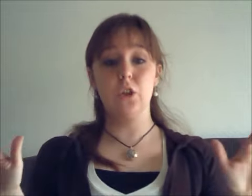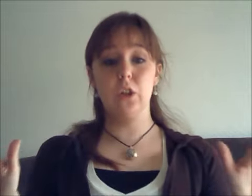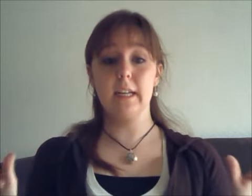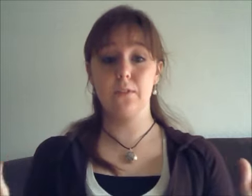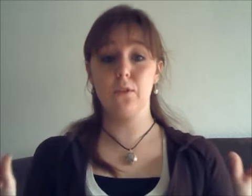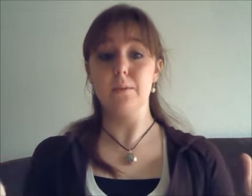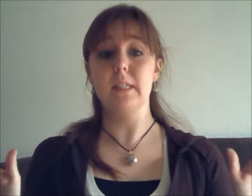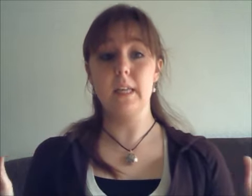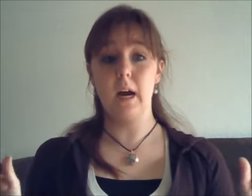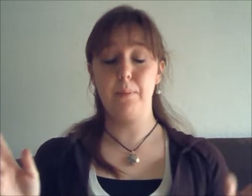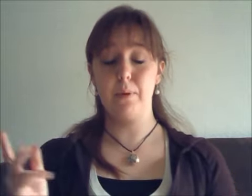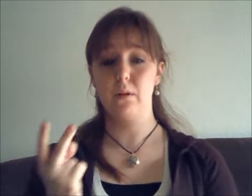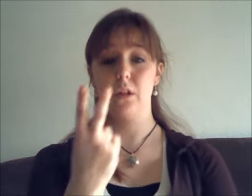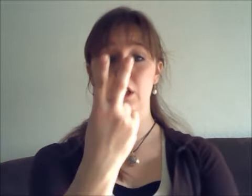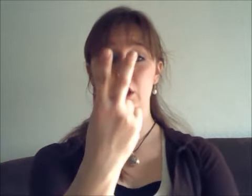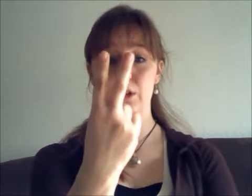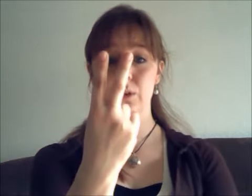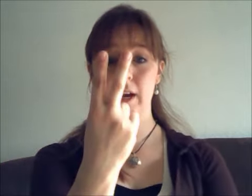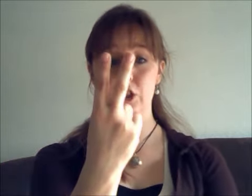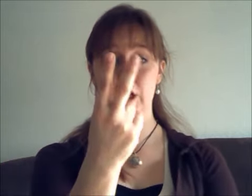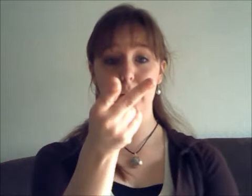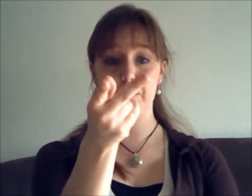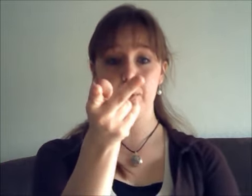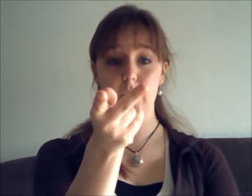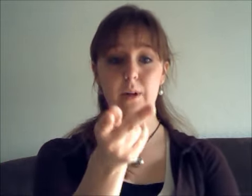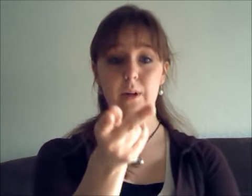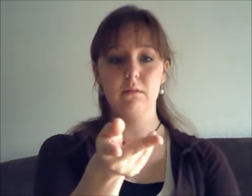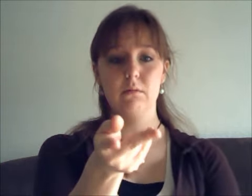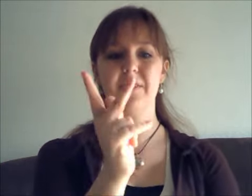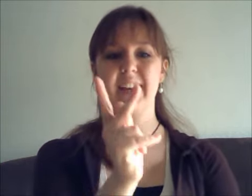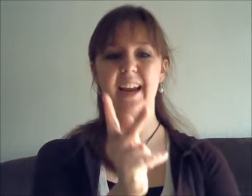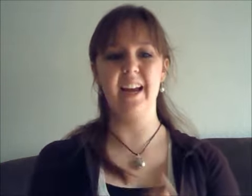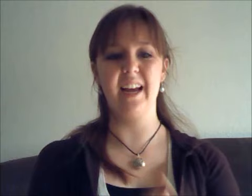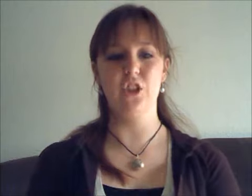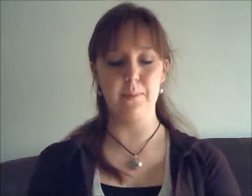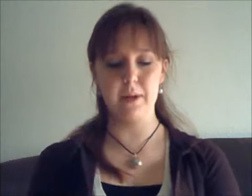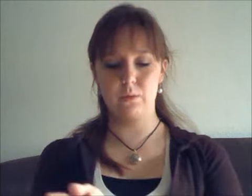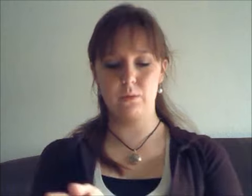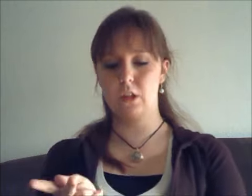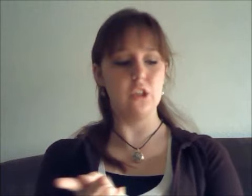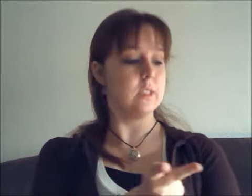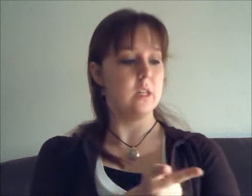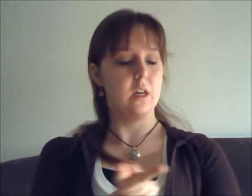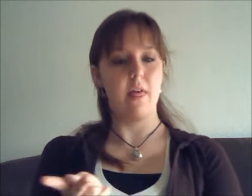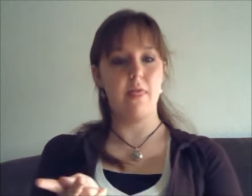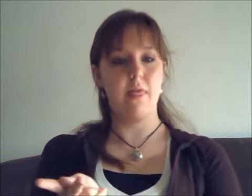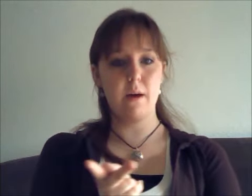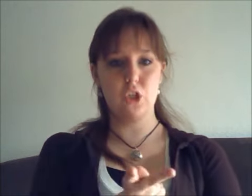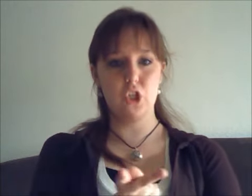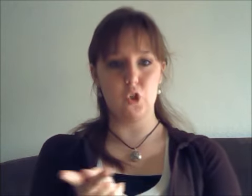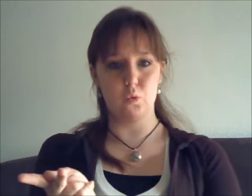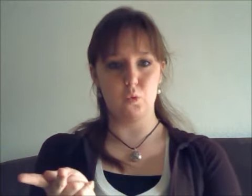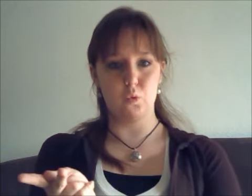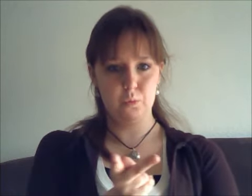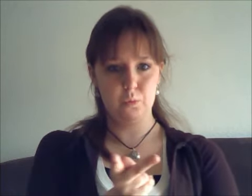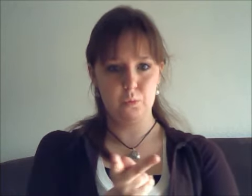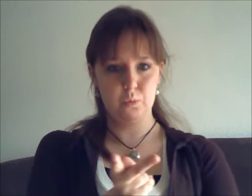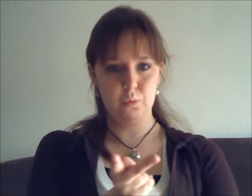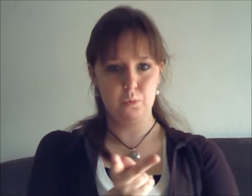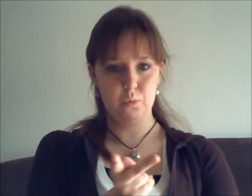ladies have already been set up, you're going to do a two-hand shape, well, kind of a K-hand shape, and what you're going to do is them two.